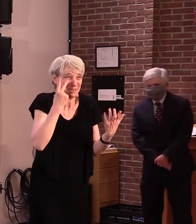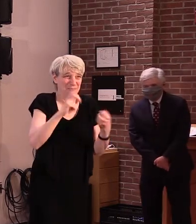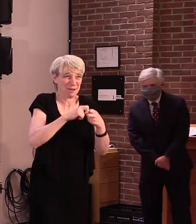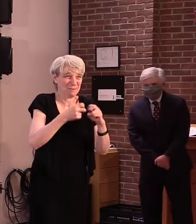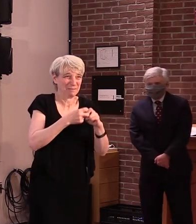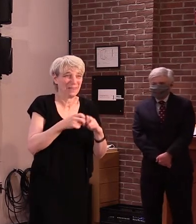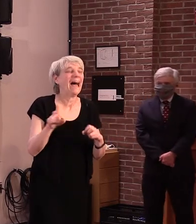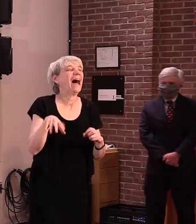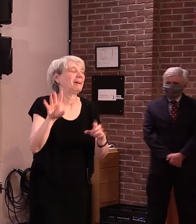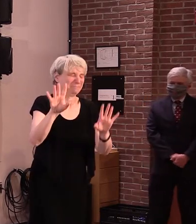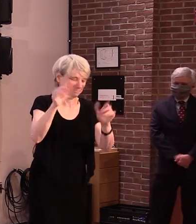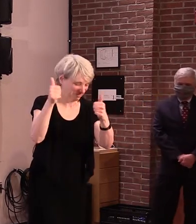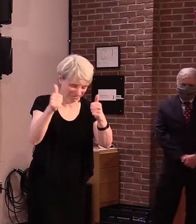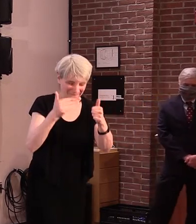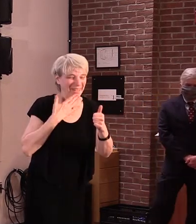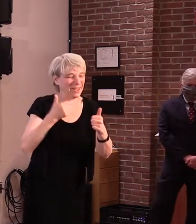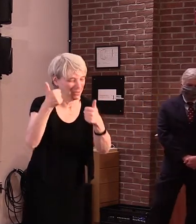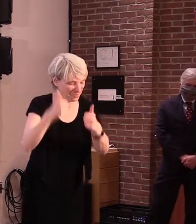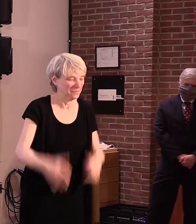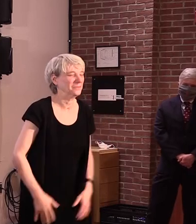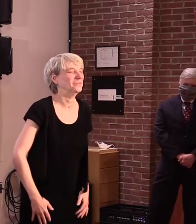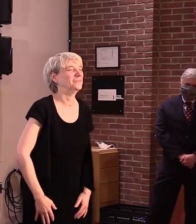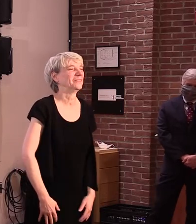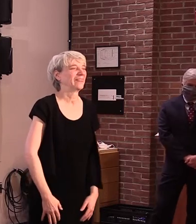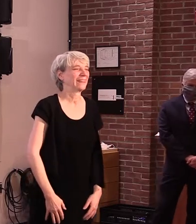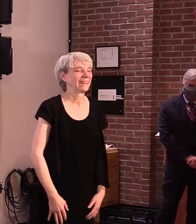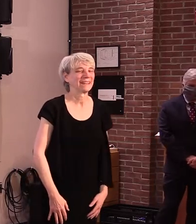Yeah, we'll see. Thanks.